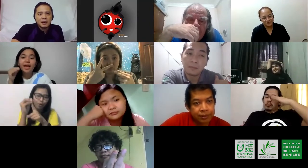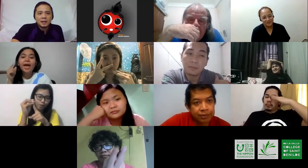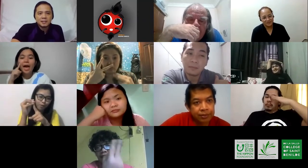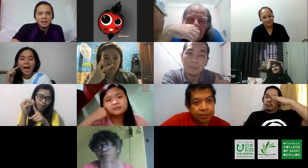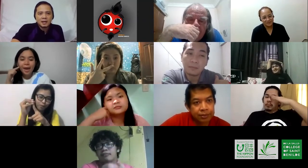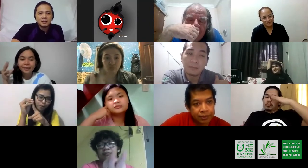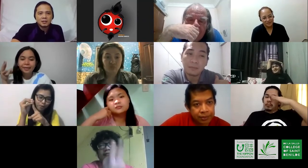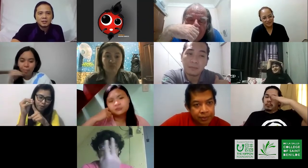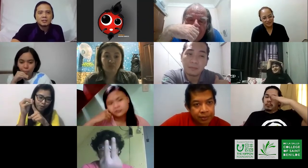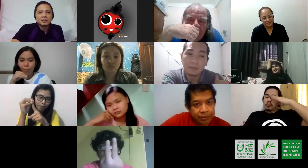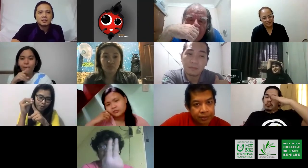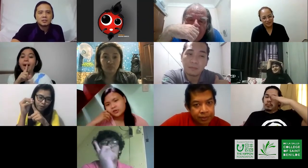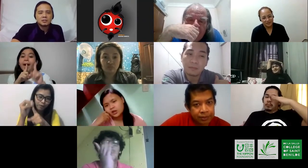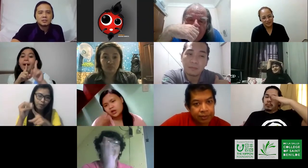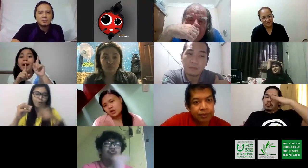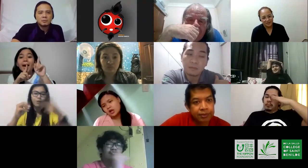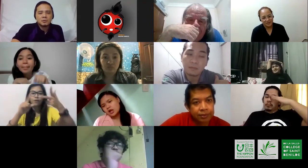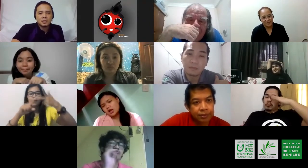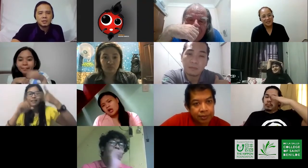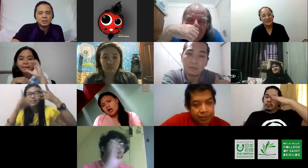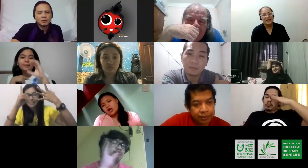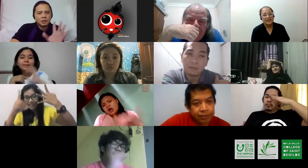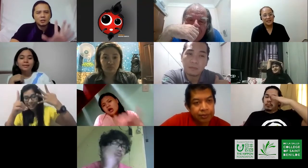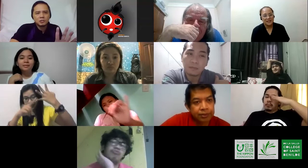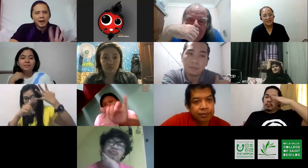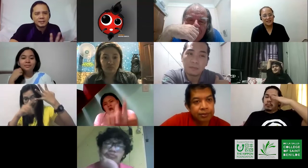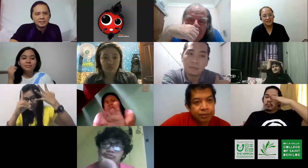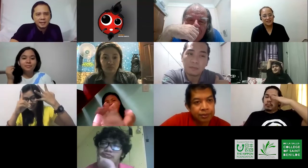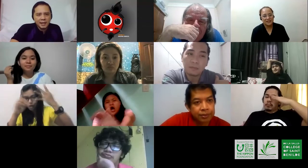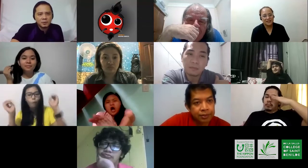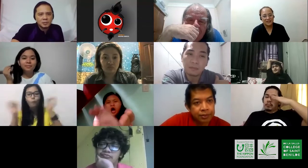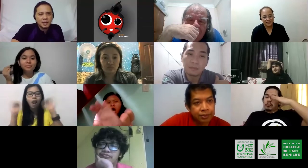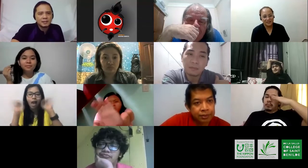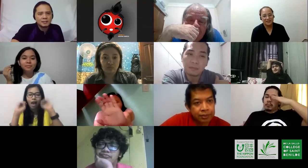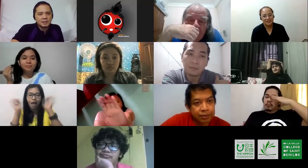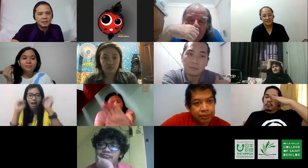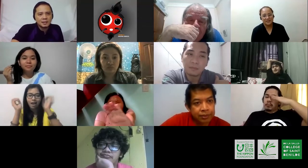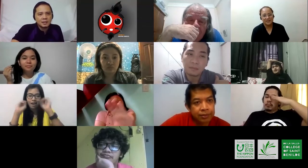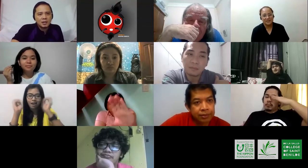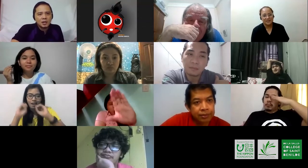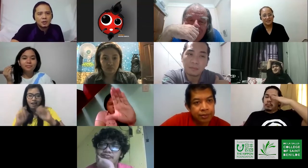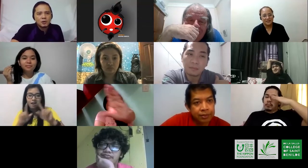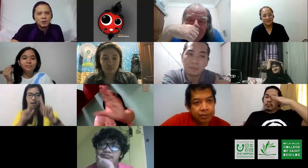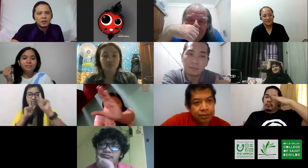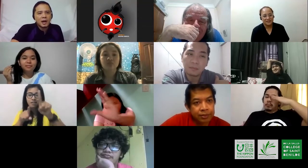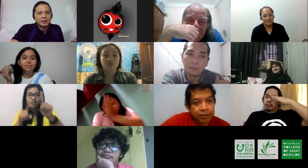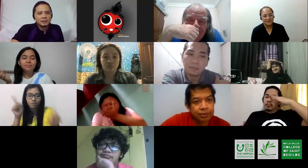a community or culture and sign language, and D, none.